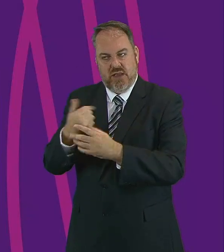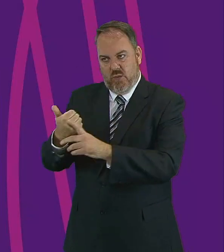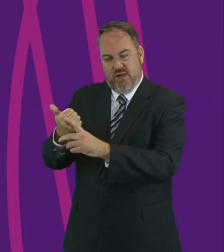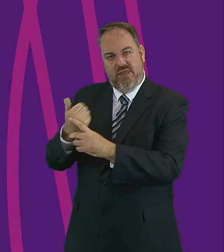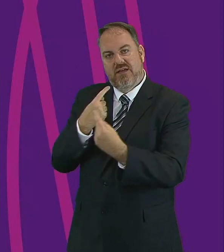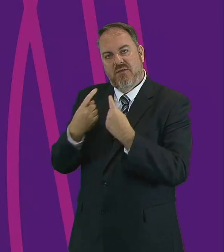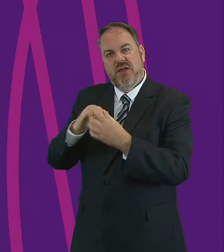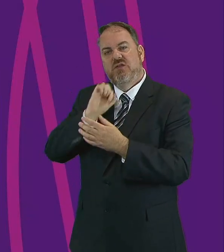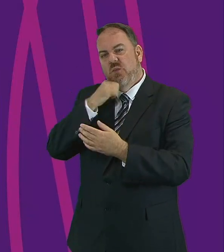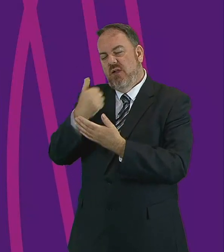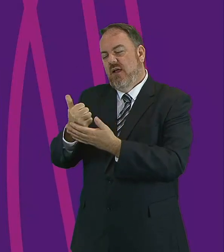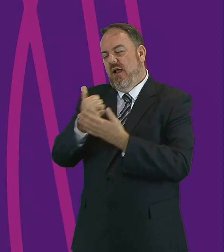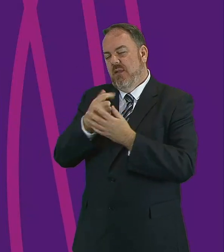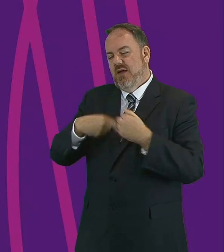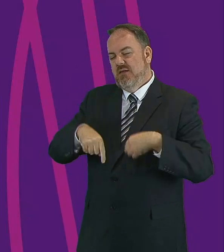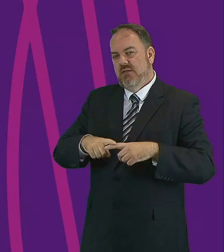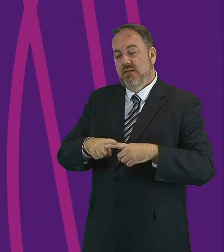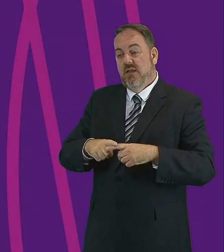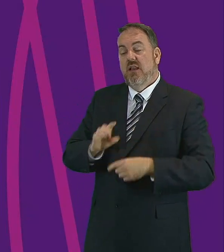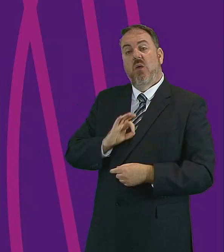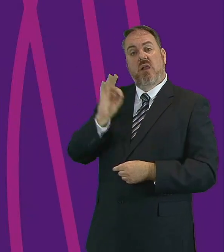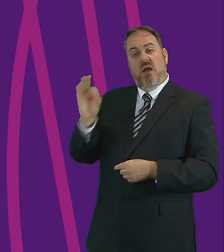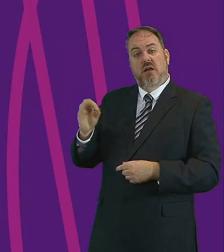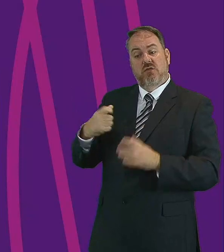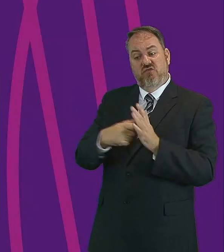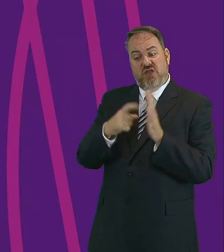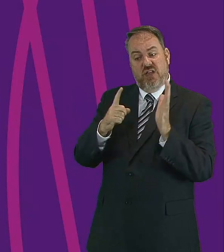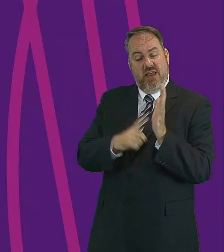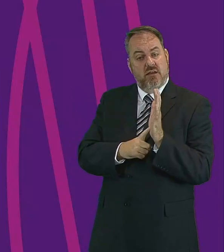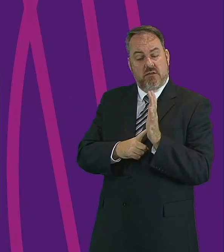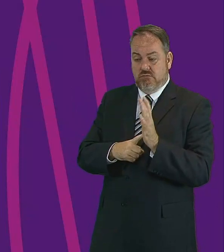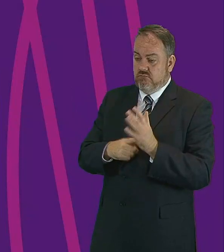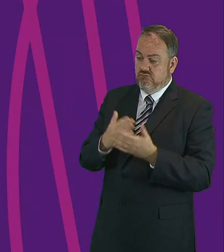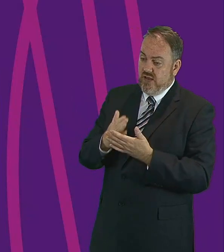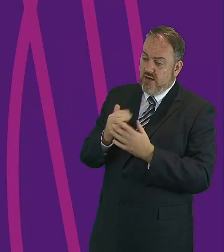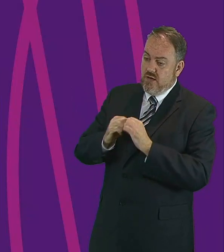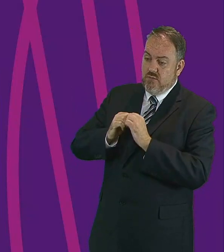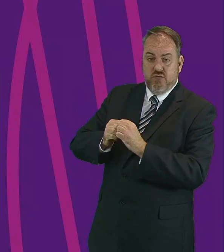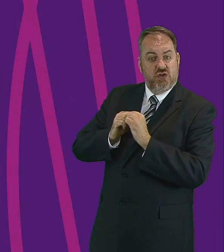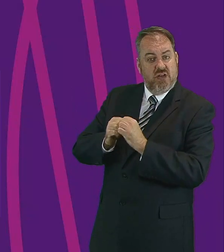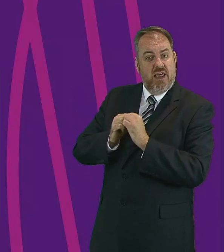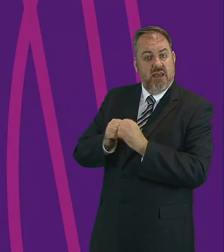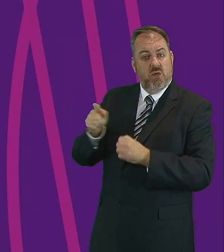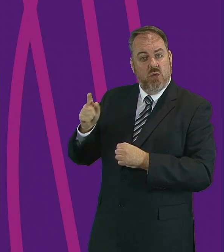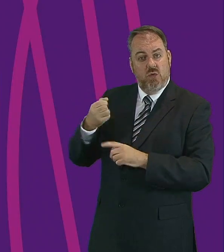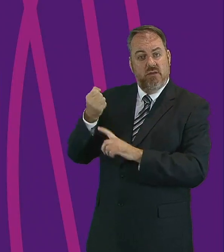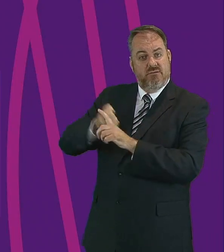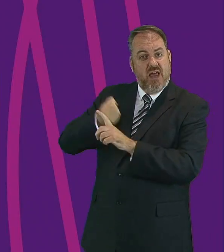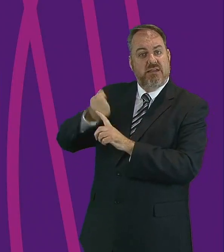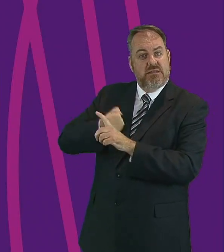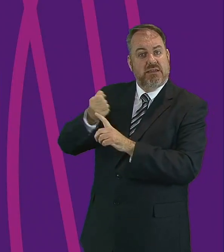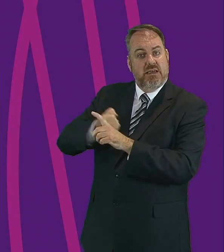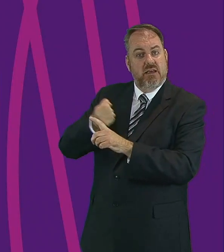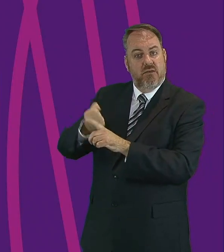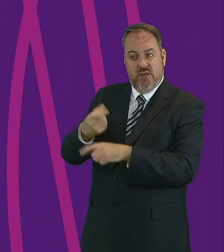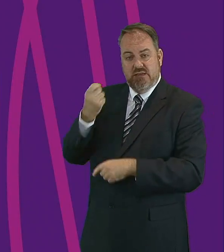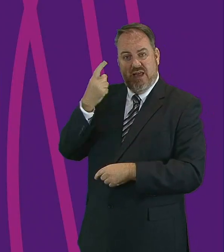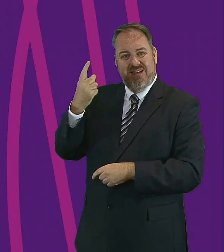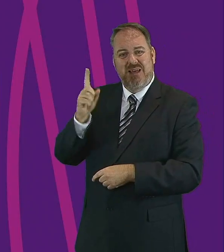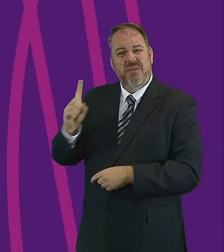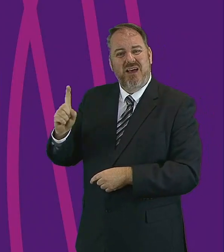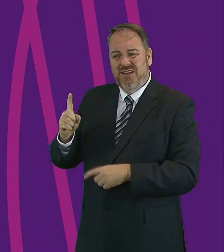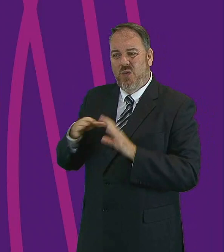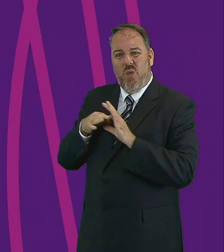opportunity for all of us, and I give Richard Leonard actually a lot of credit for arguing the case for this. But let's pull together and